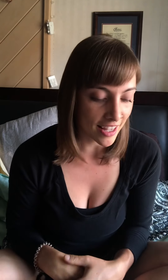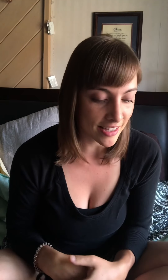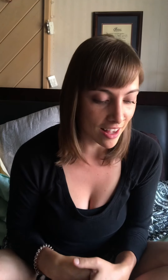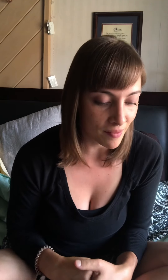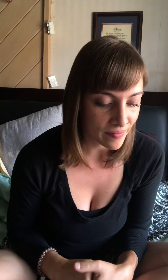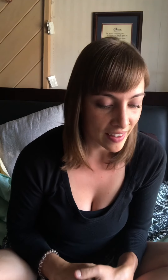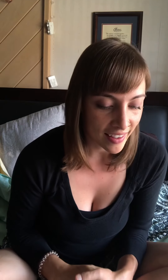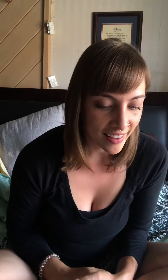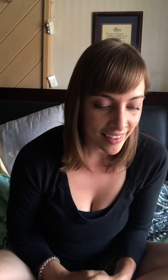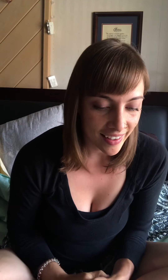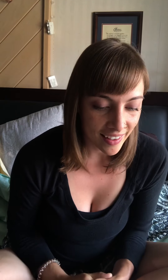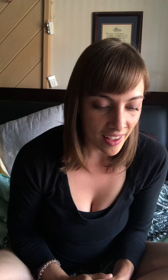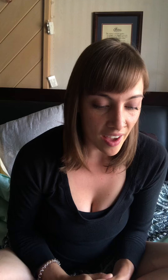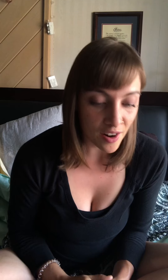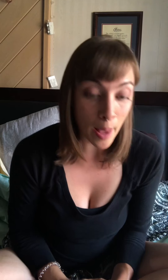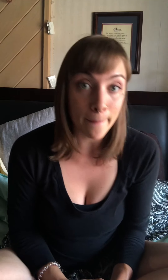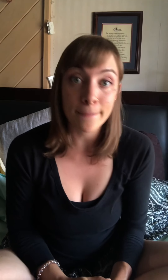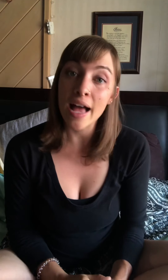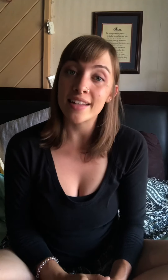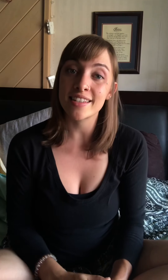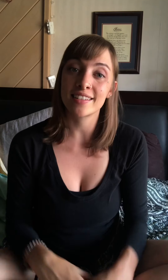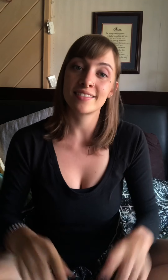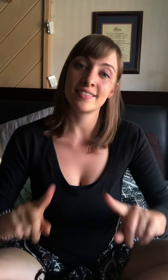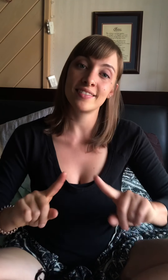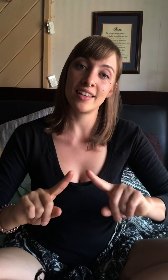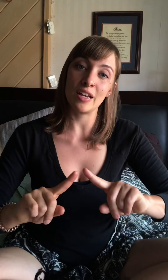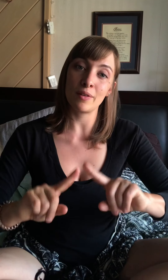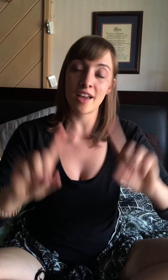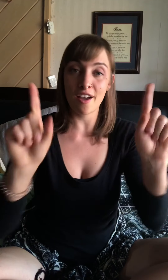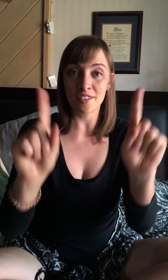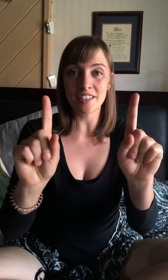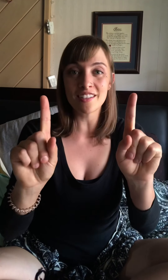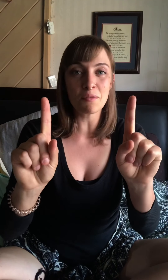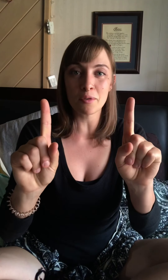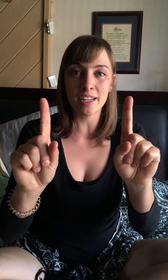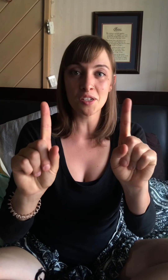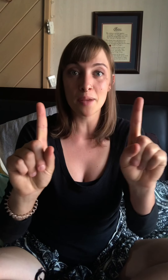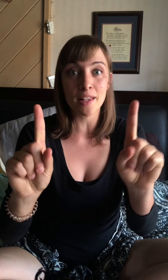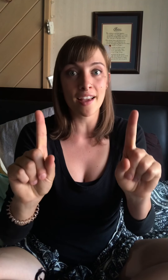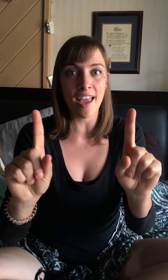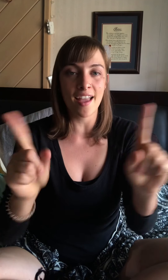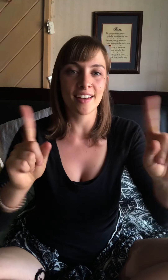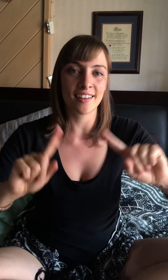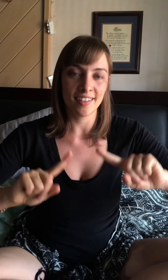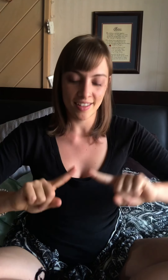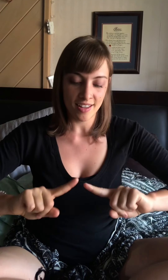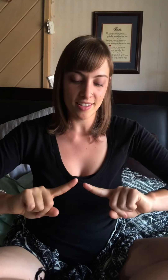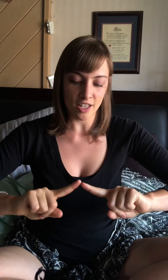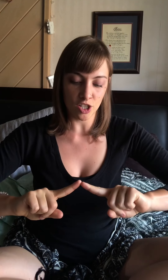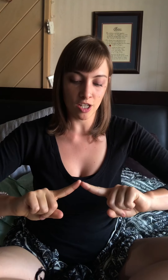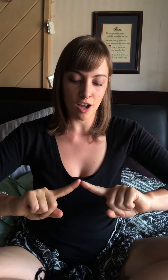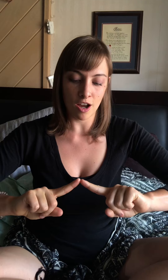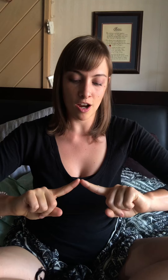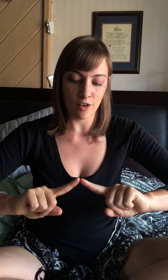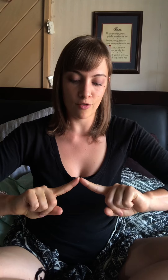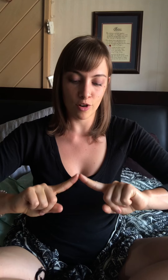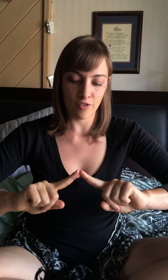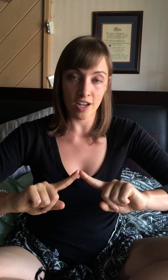ASL. All right, but, here we go. 2 number 1 hand shapes again. Touching our 4 fingers